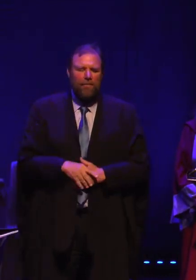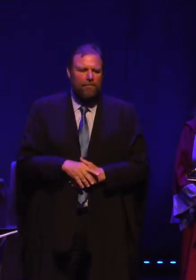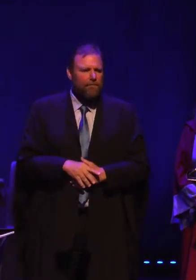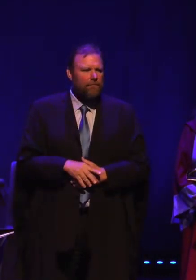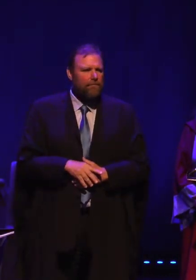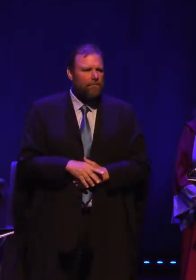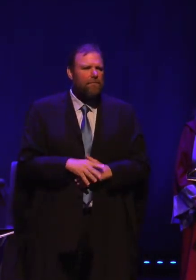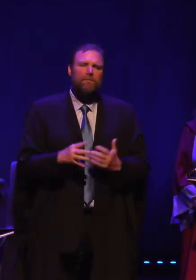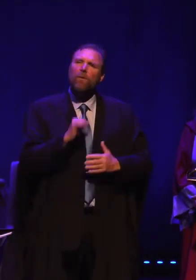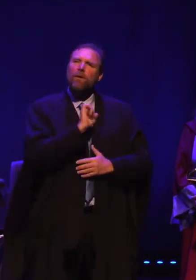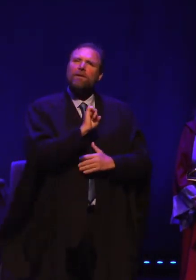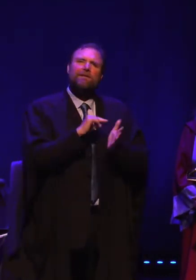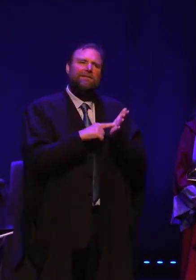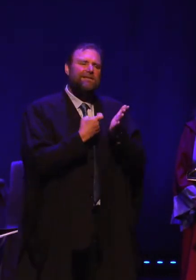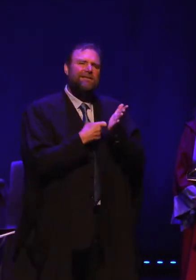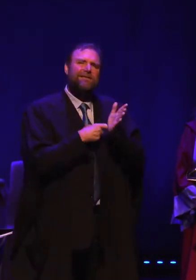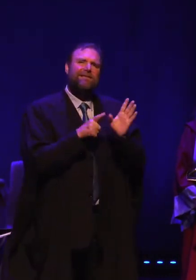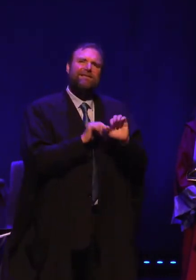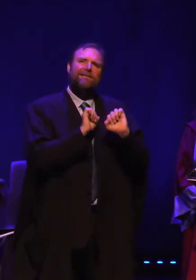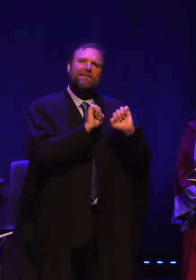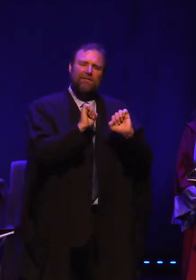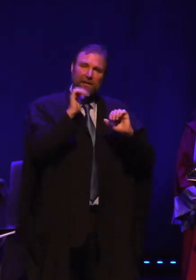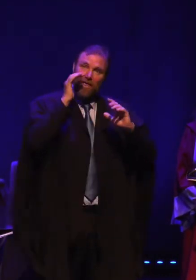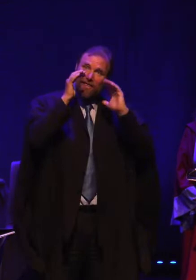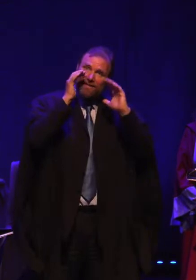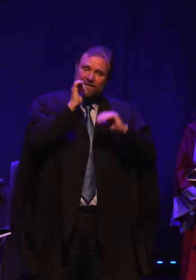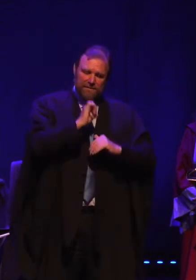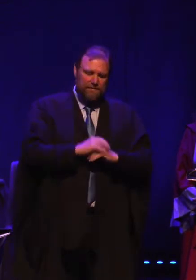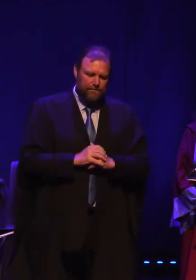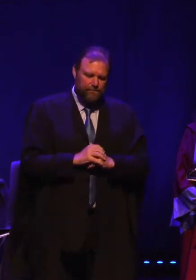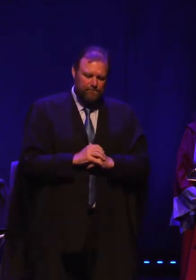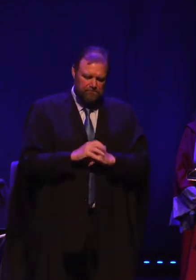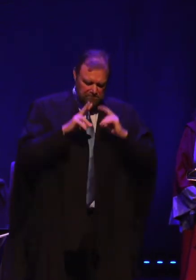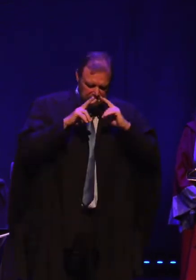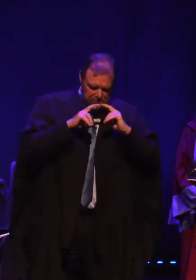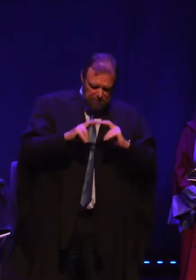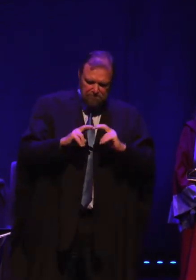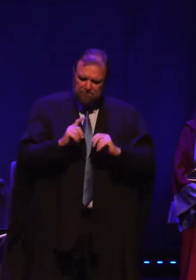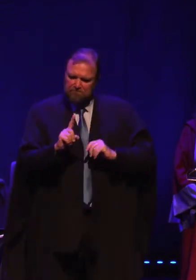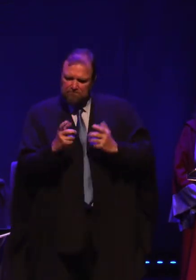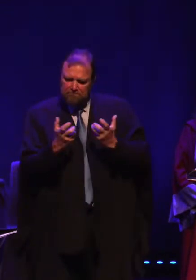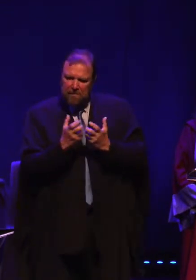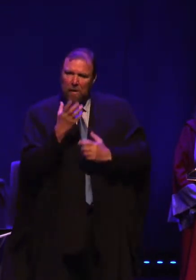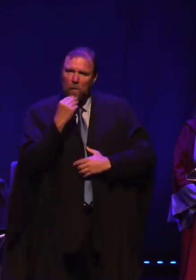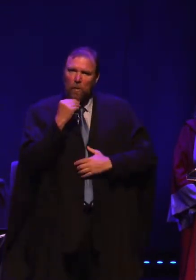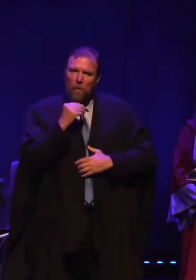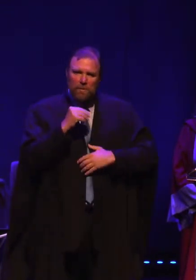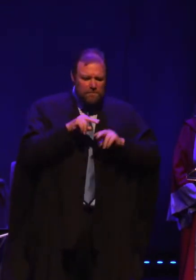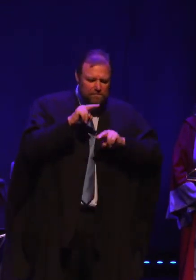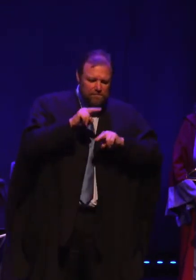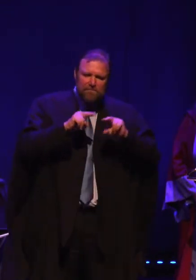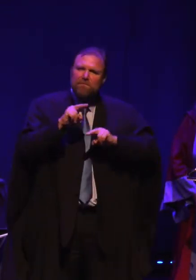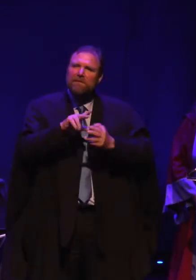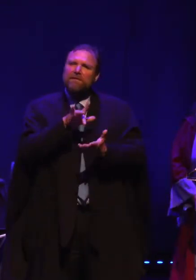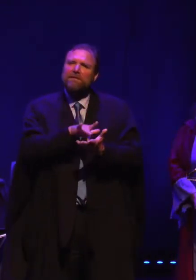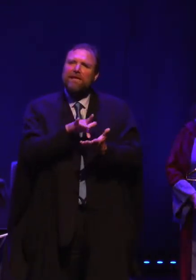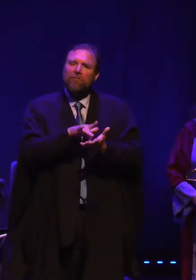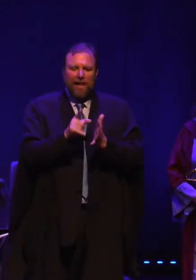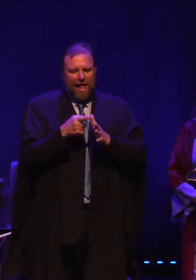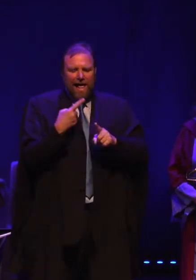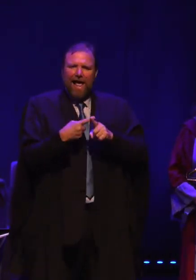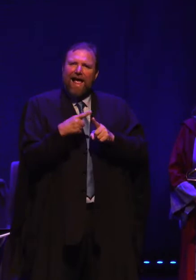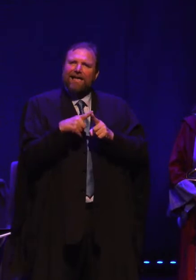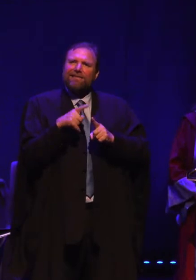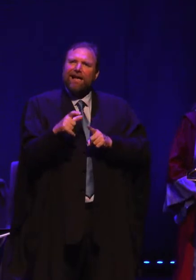So Terry's thesis explored the viability of using measures of central executive control as an